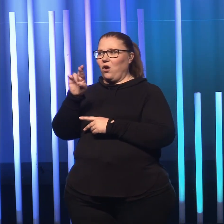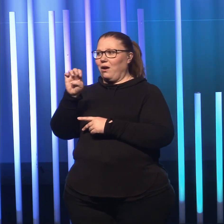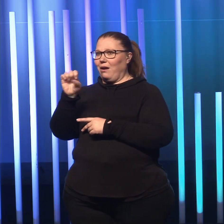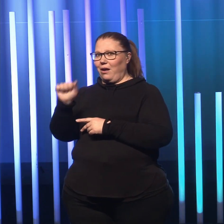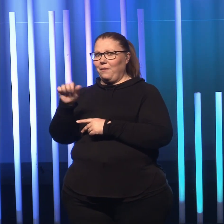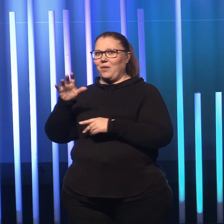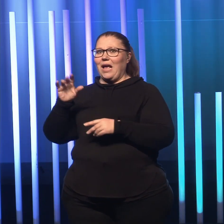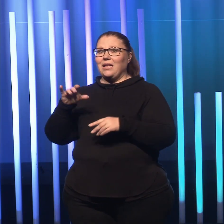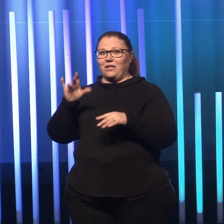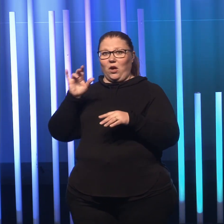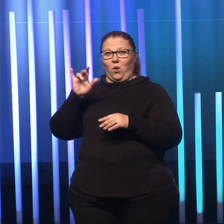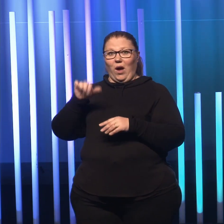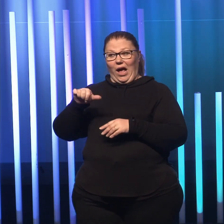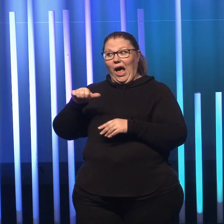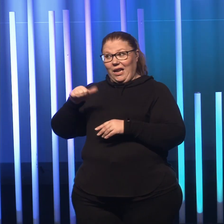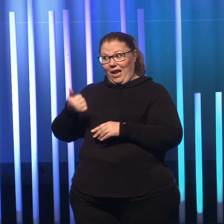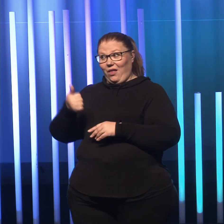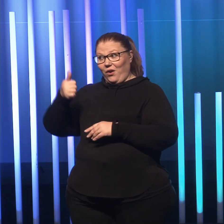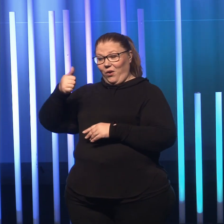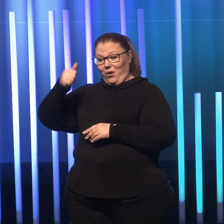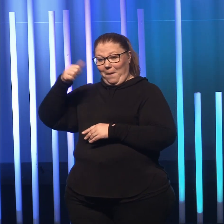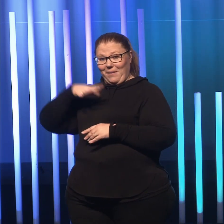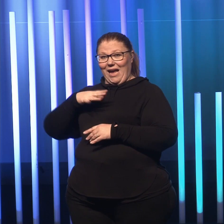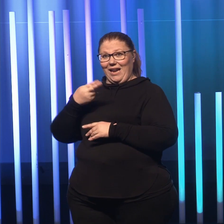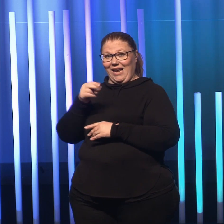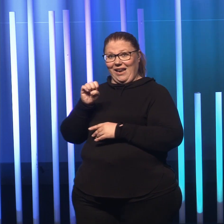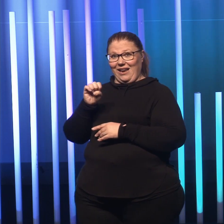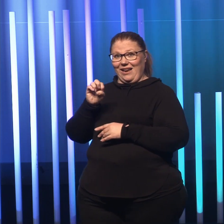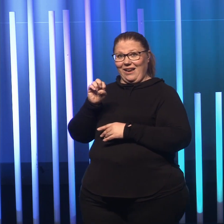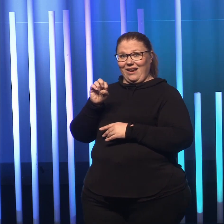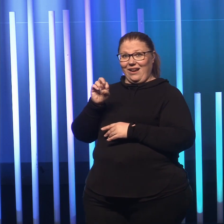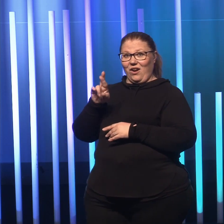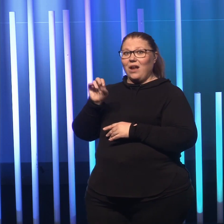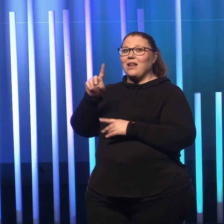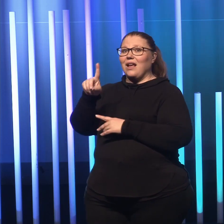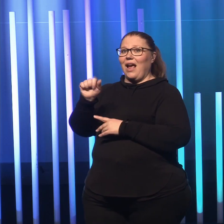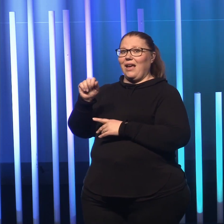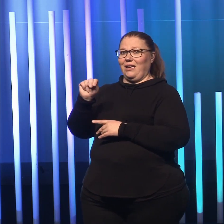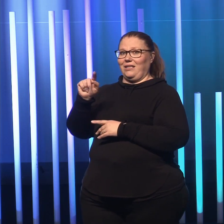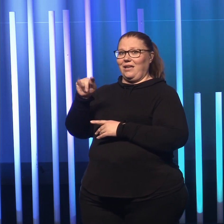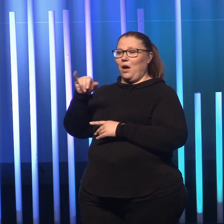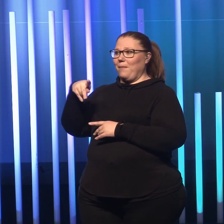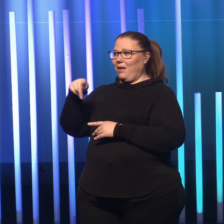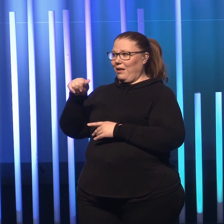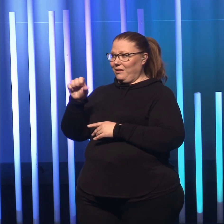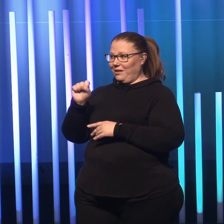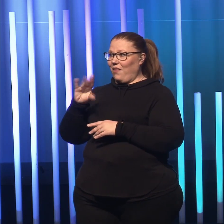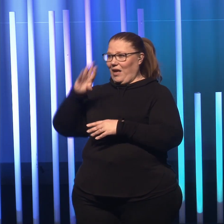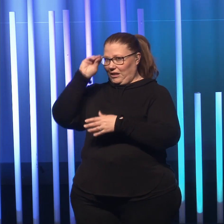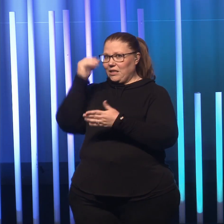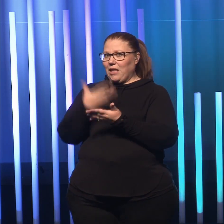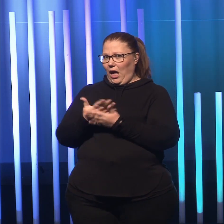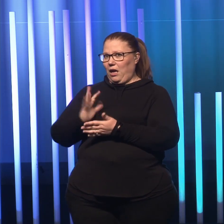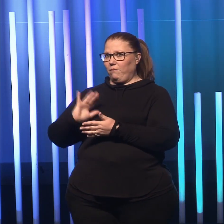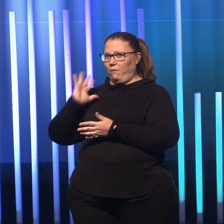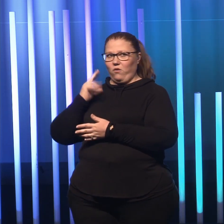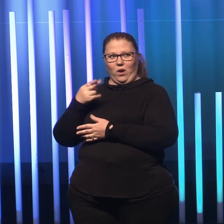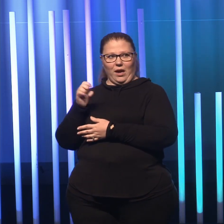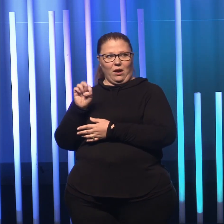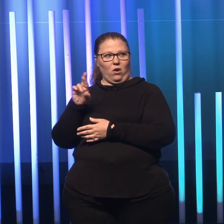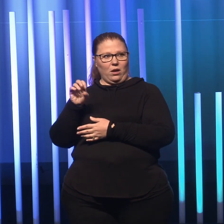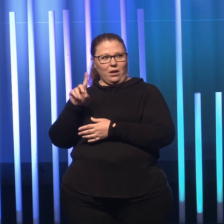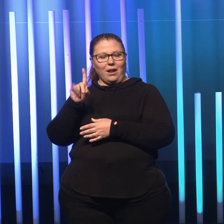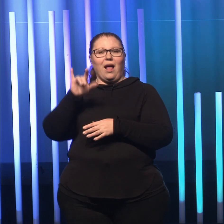Herod Antipas, another one of Herod's sons. Now, he seemed to flourish in that area because he remained in power until 39. So he remained in power